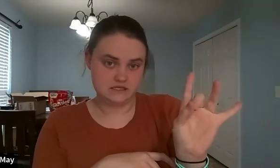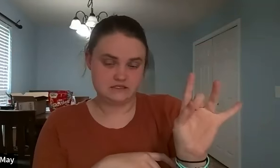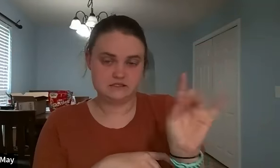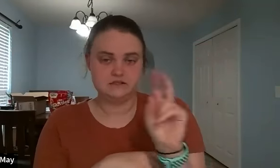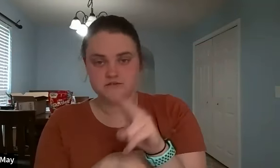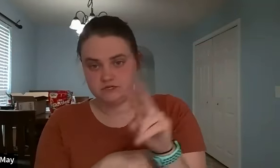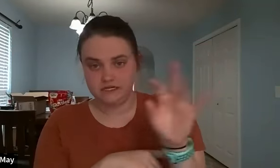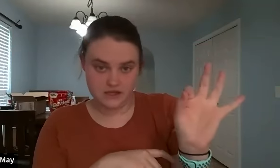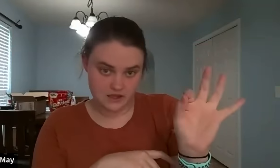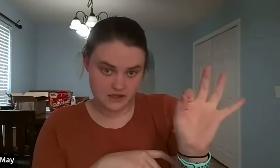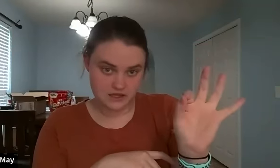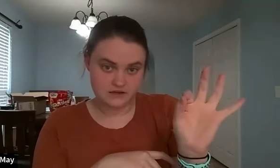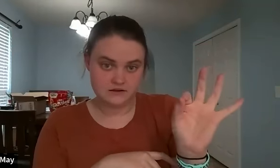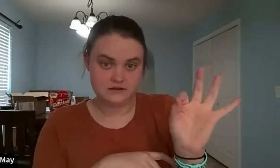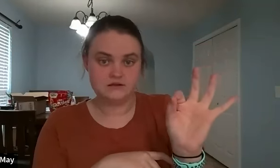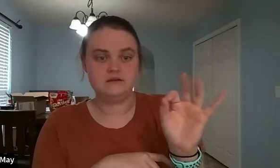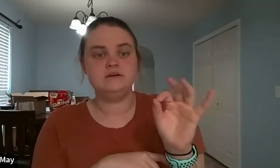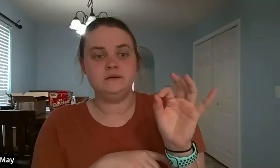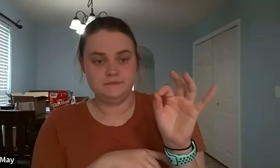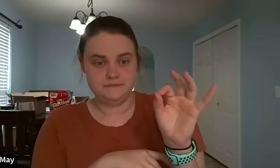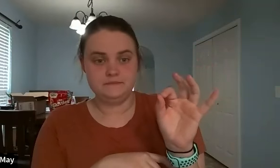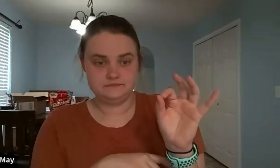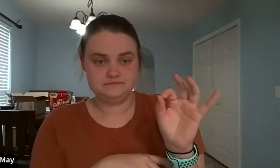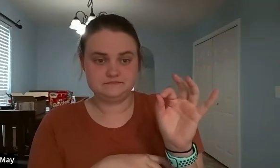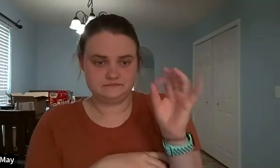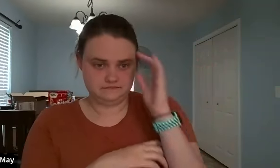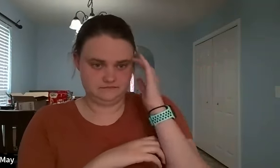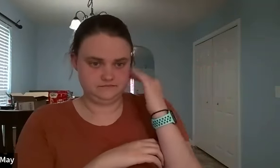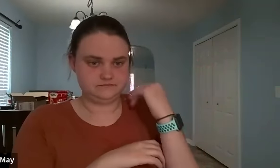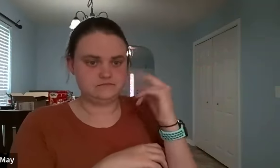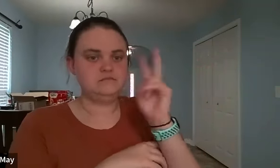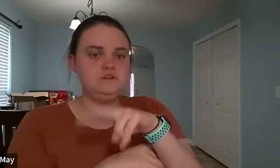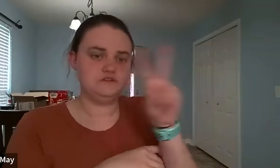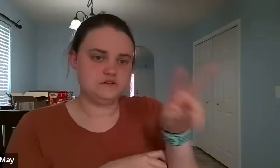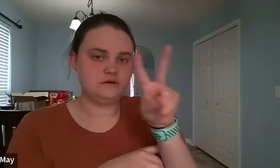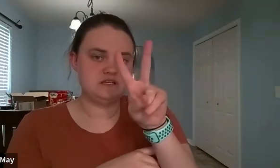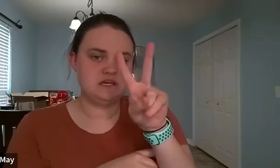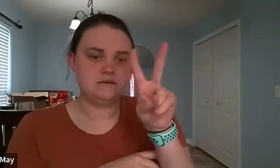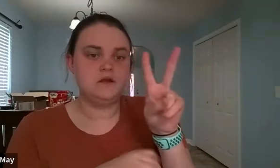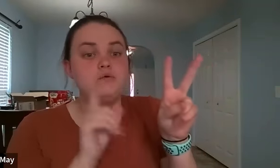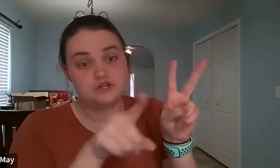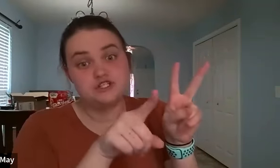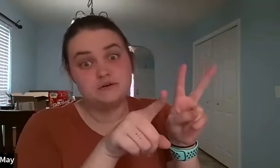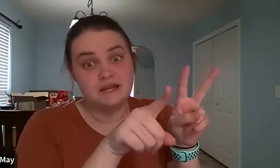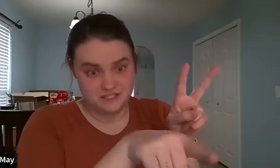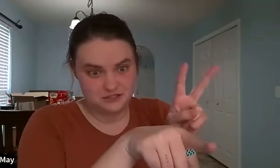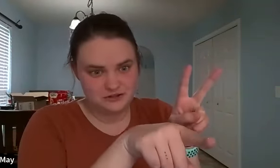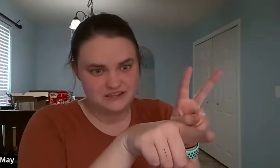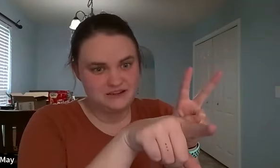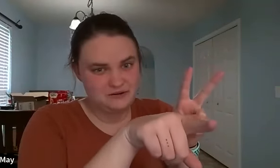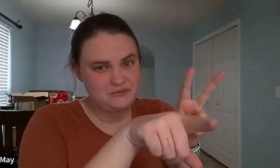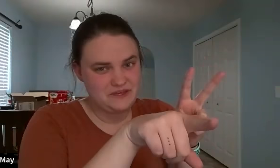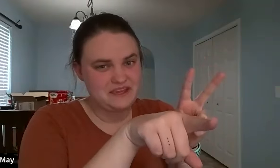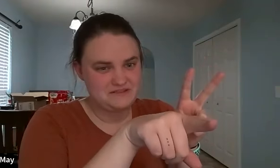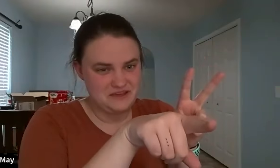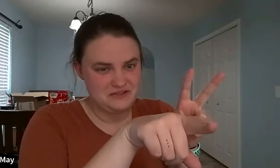28, 29. So it's like There's two ways. You're thinking of the other